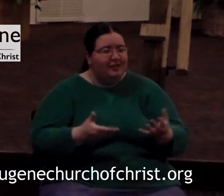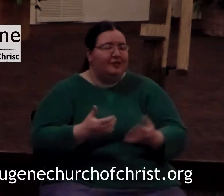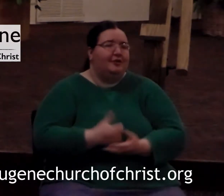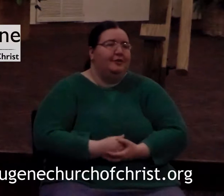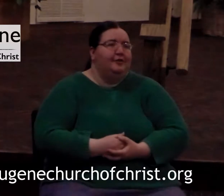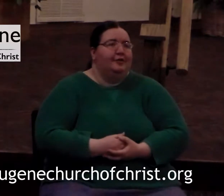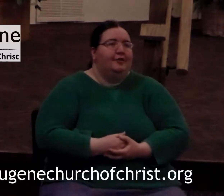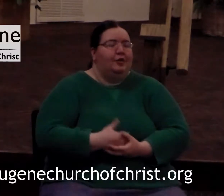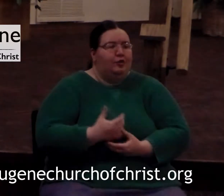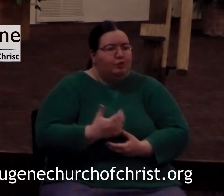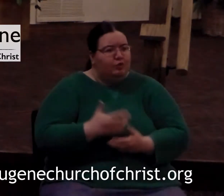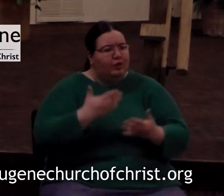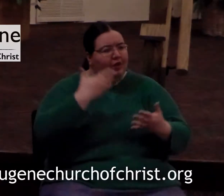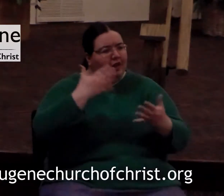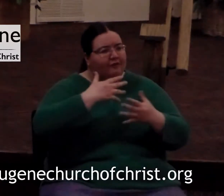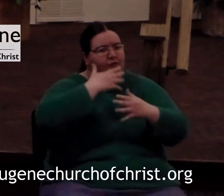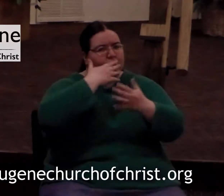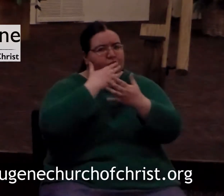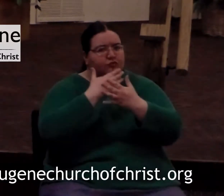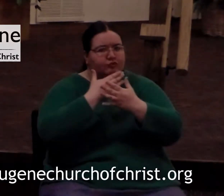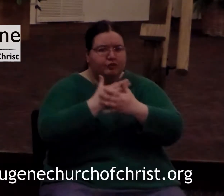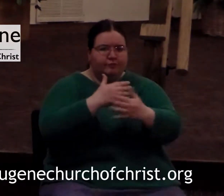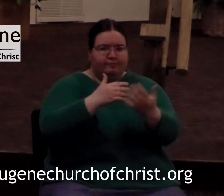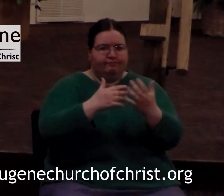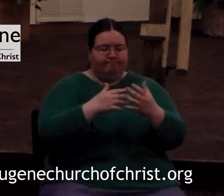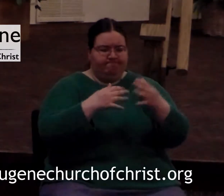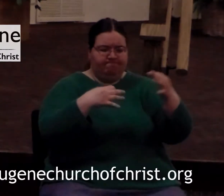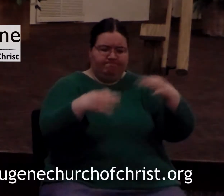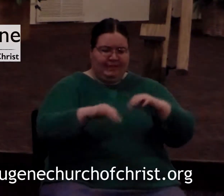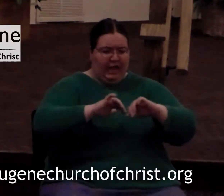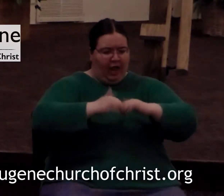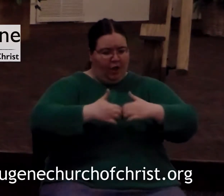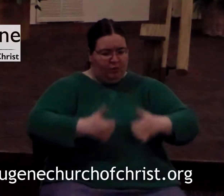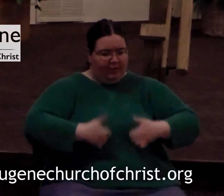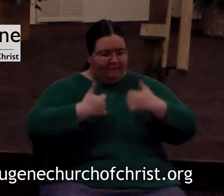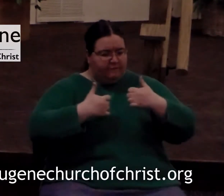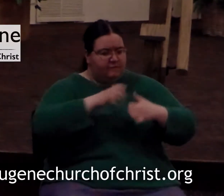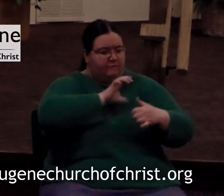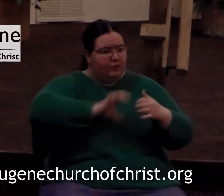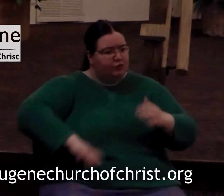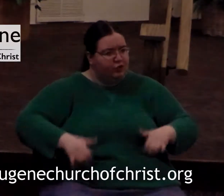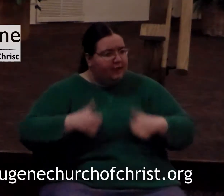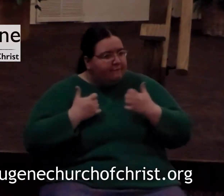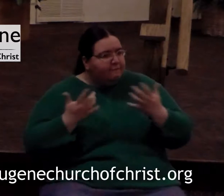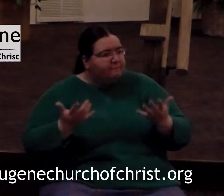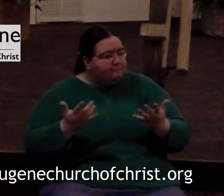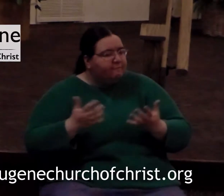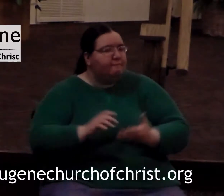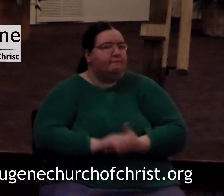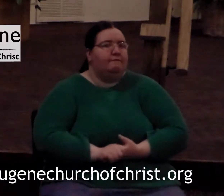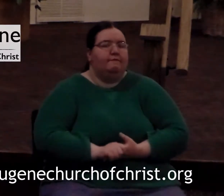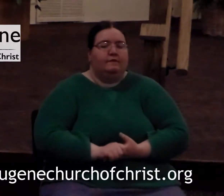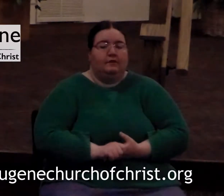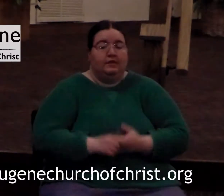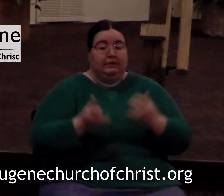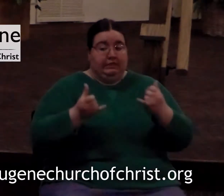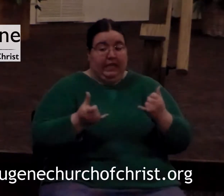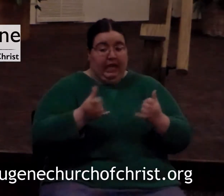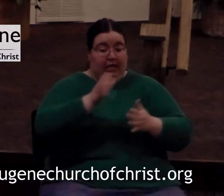good practical teaching for what it is to live this Christian life that we're trying to live. And today we find ourselves in chapter 4. We